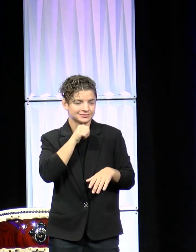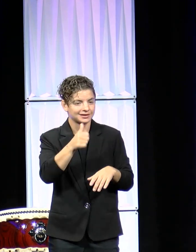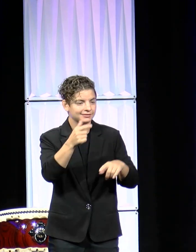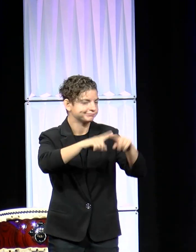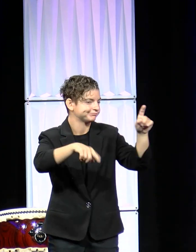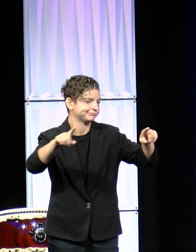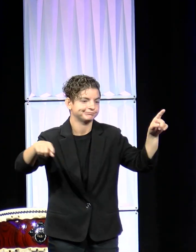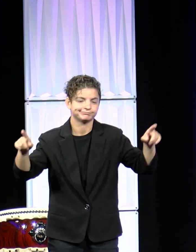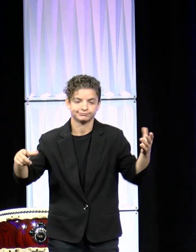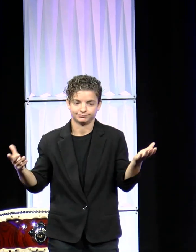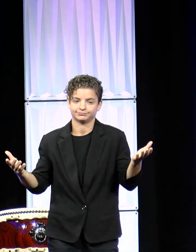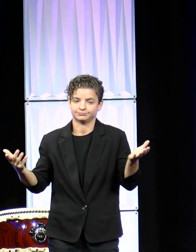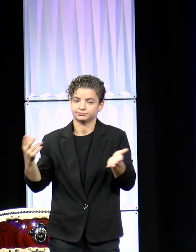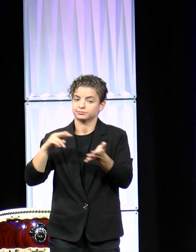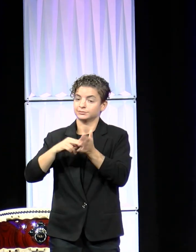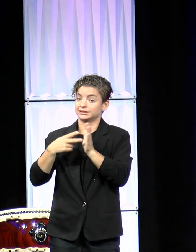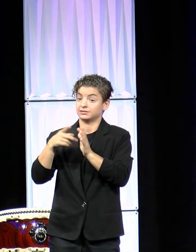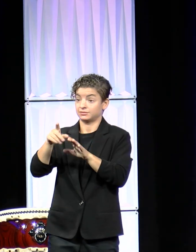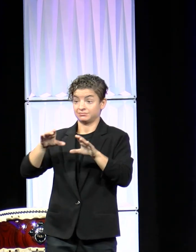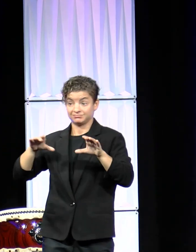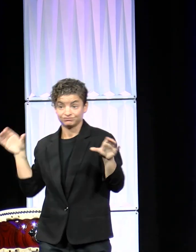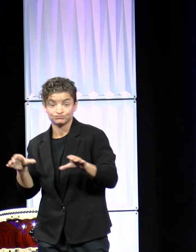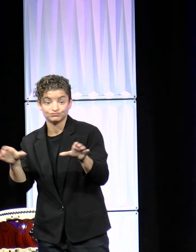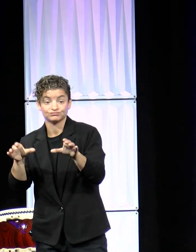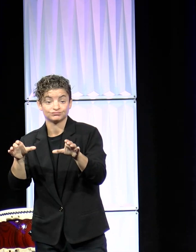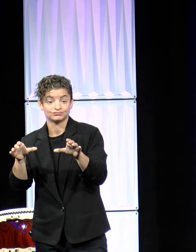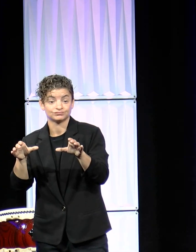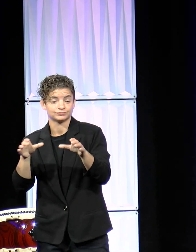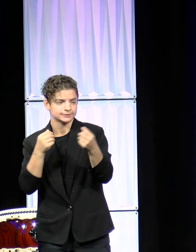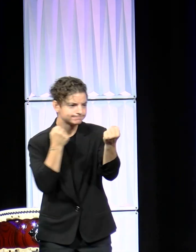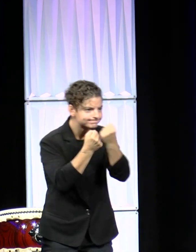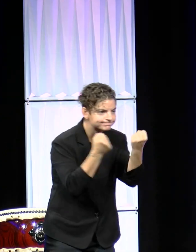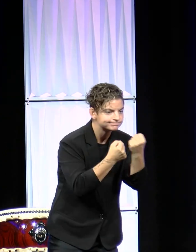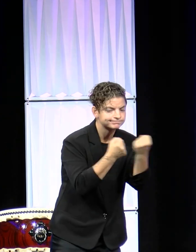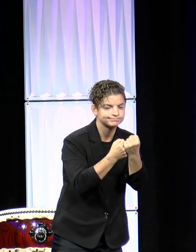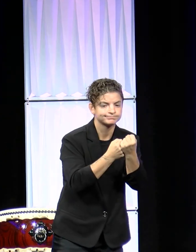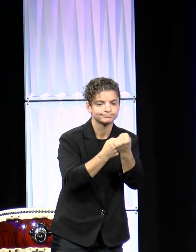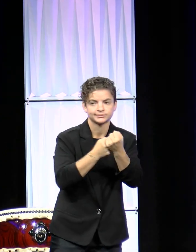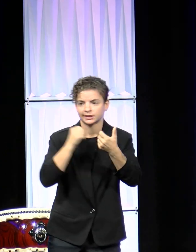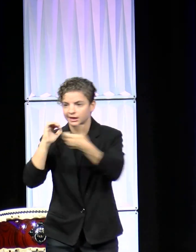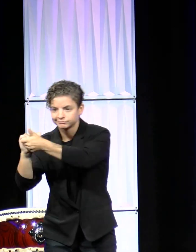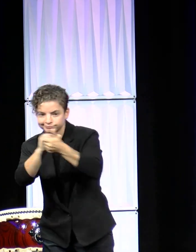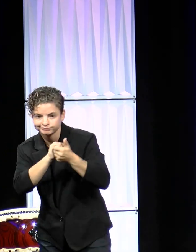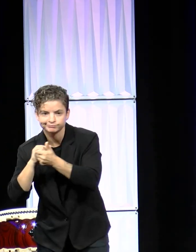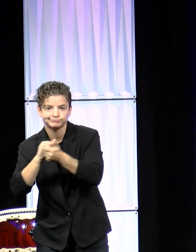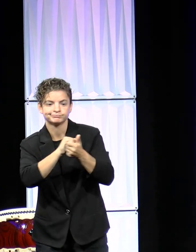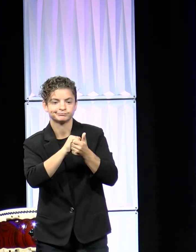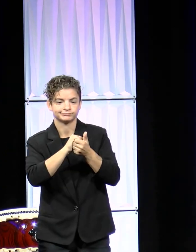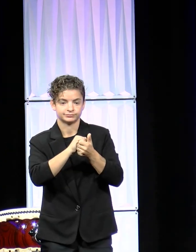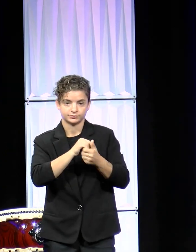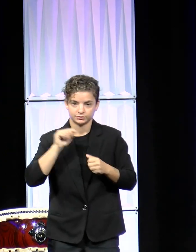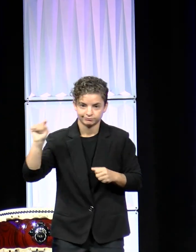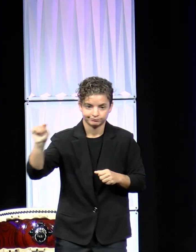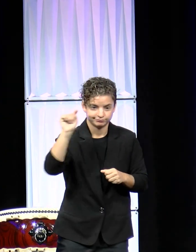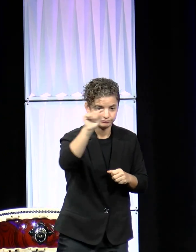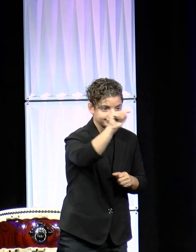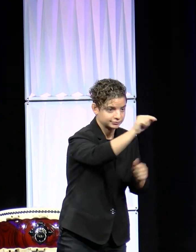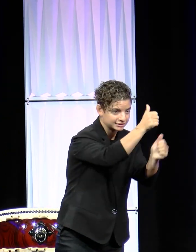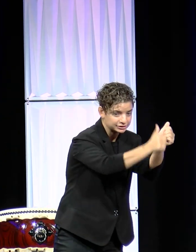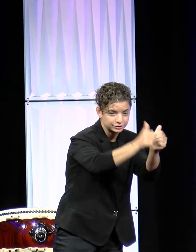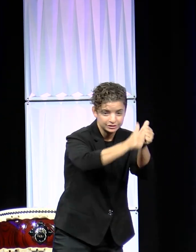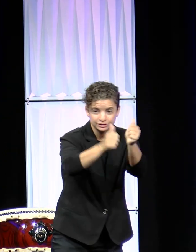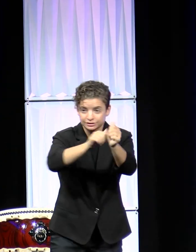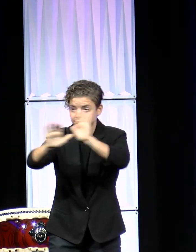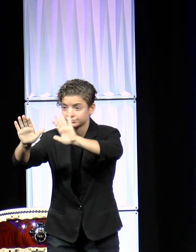and allyship for every single person in this room. So even to ask me for advice, especially as a Black woman,